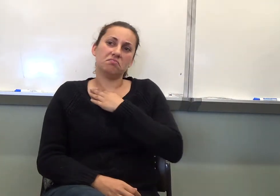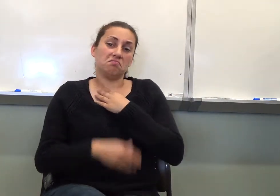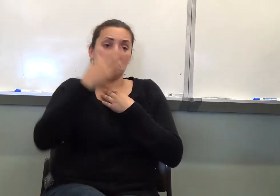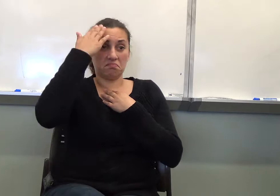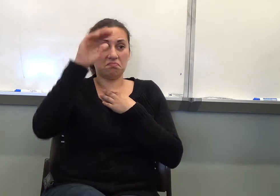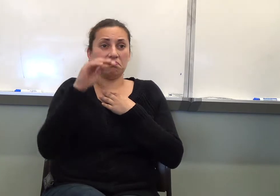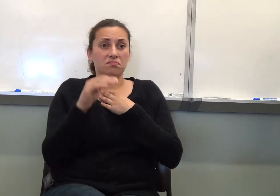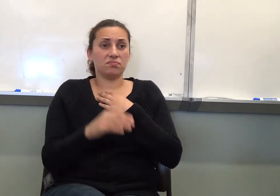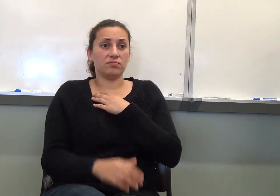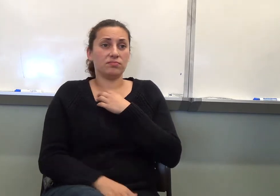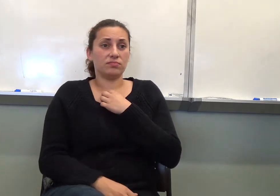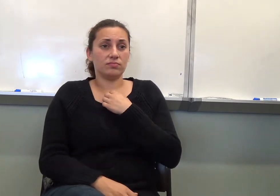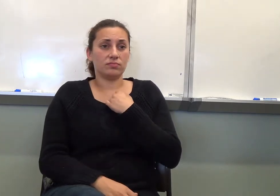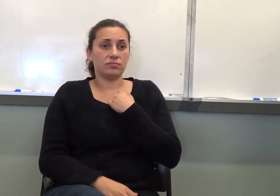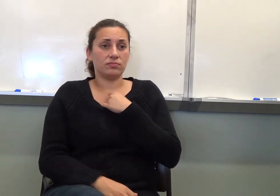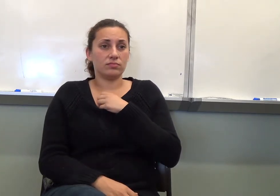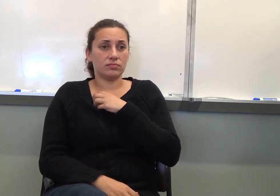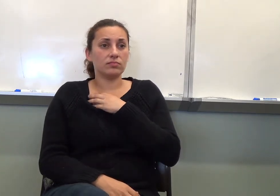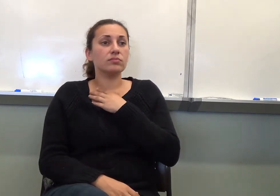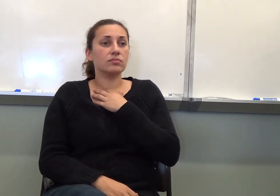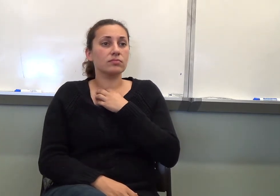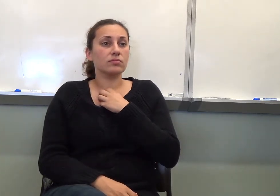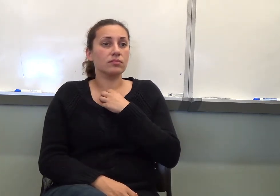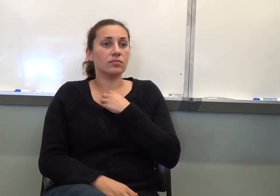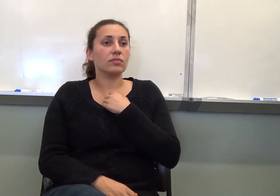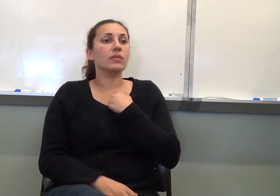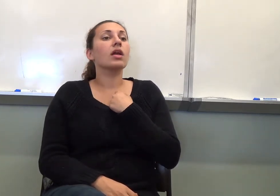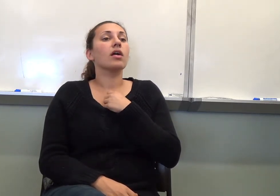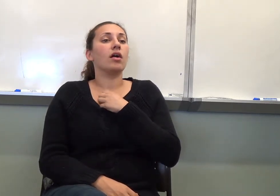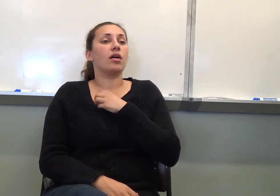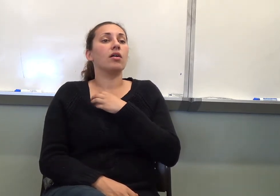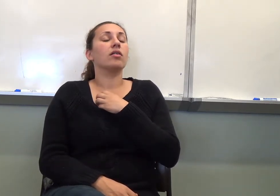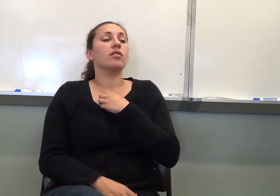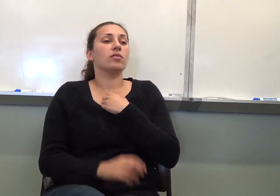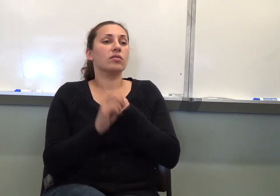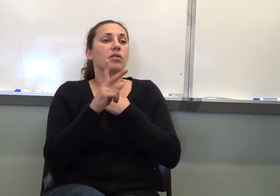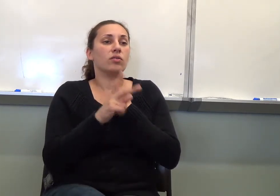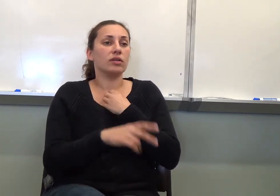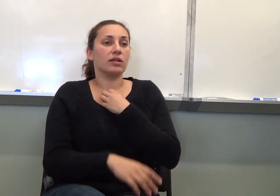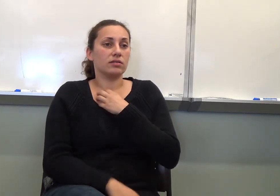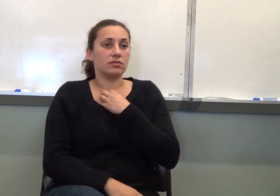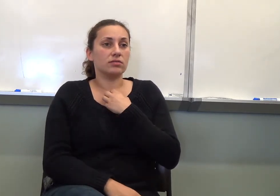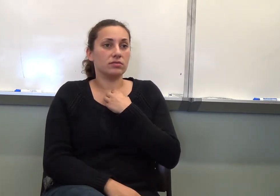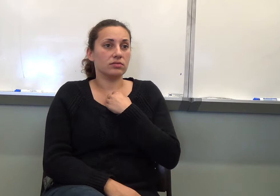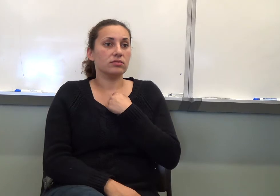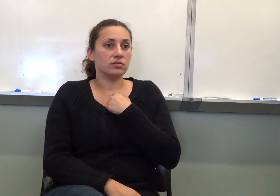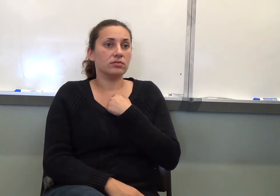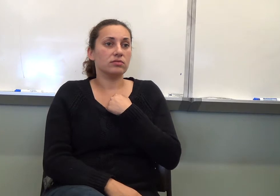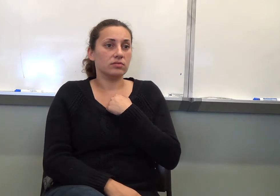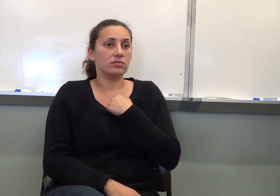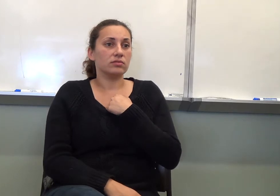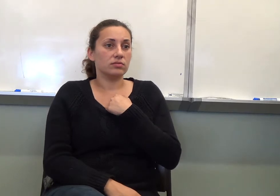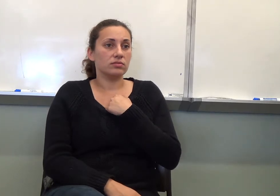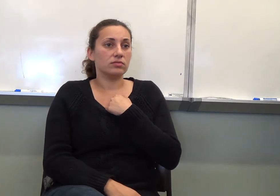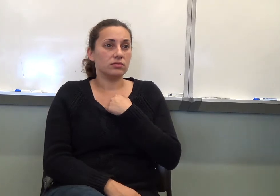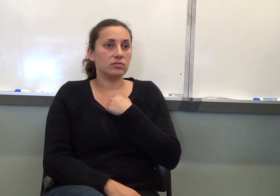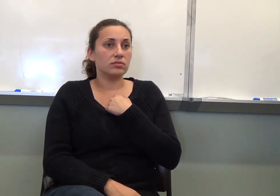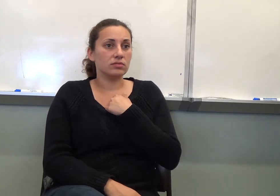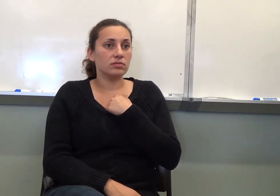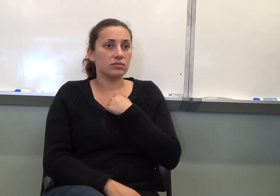more complicated now. And if I threw in a few signs there, like a -2 and a minus for the 14 and all